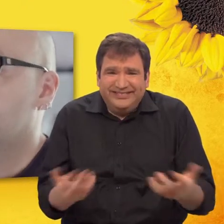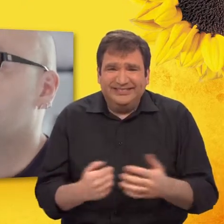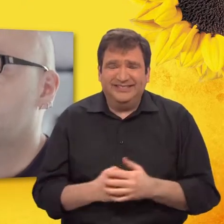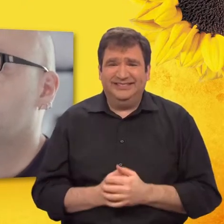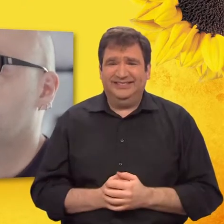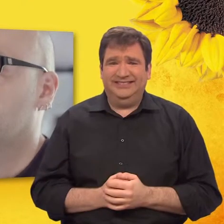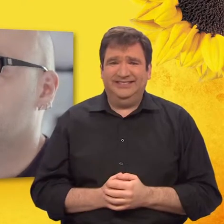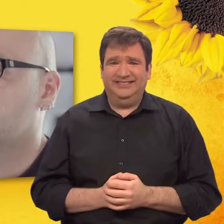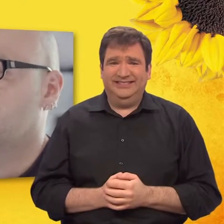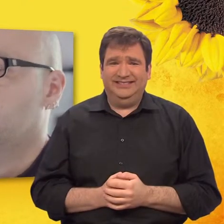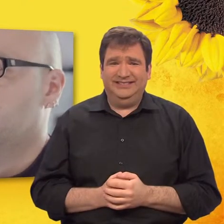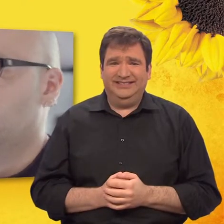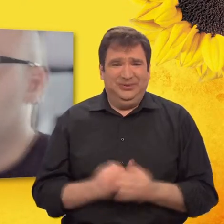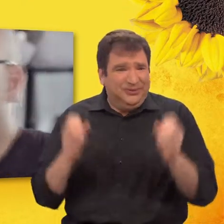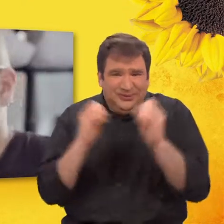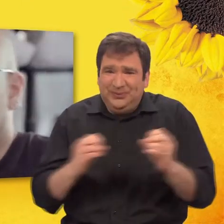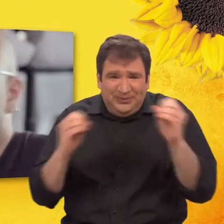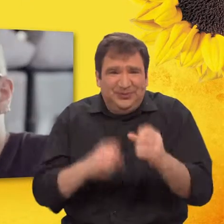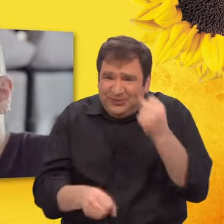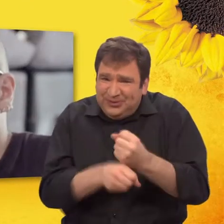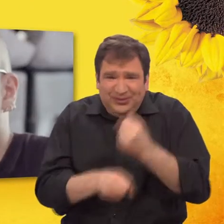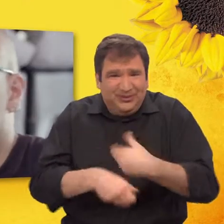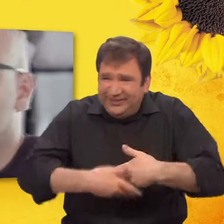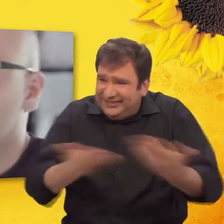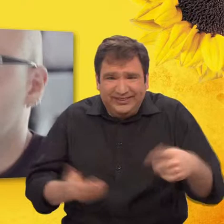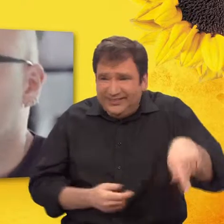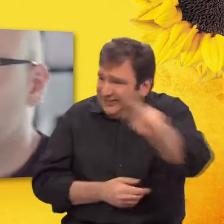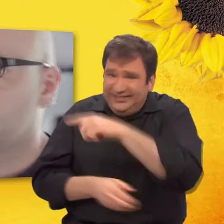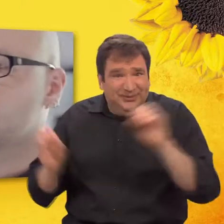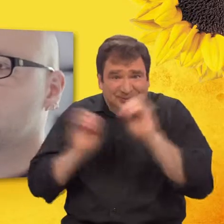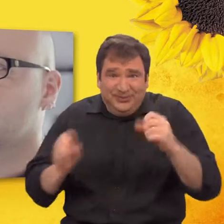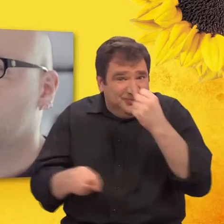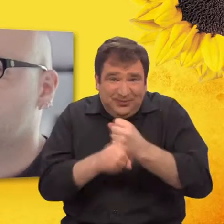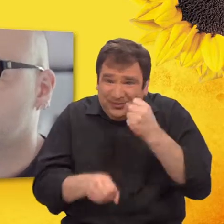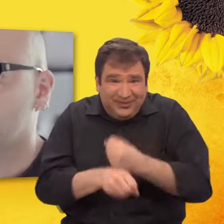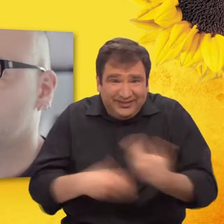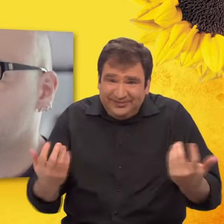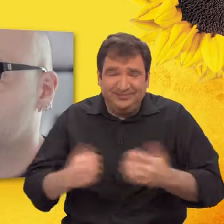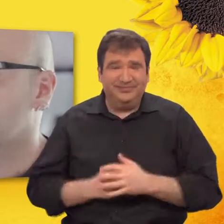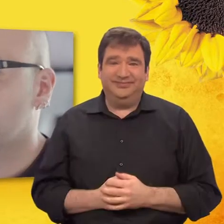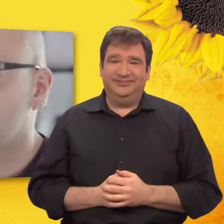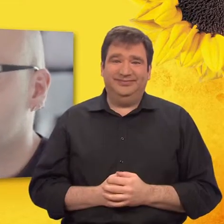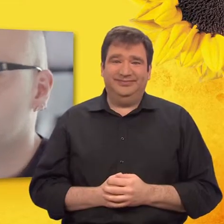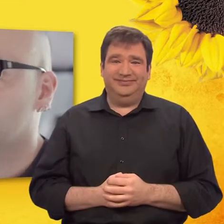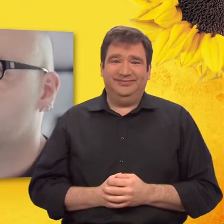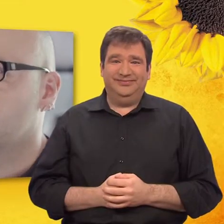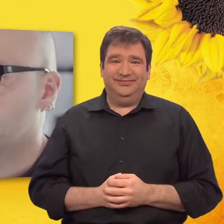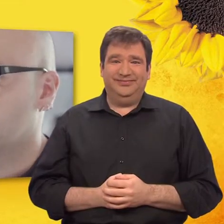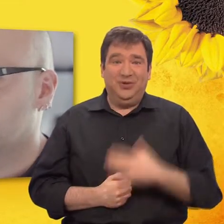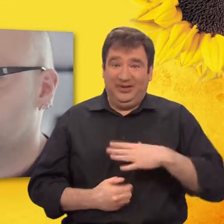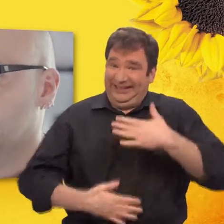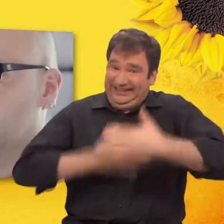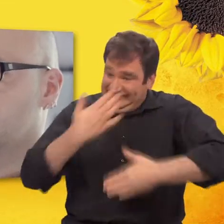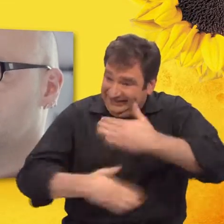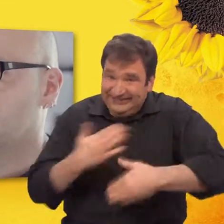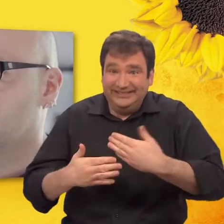cobrarán el 50%. Entonces, ¿qué lógica tiene esto? Que, no, que los parados nos si no hay trabajo, si es que no